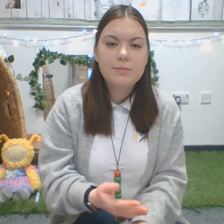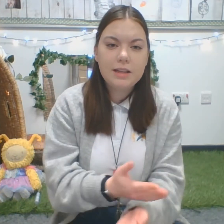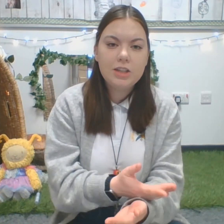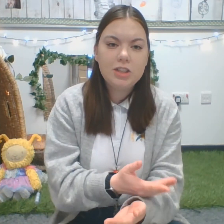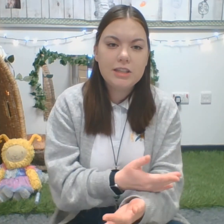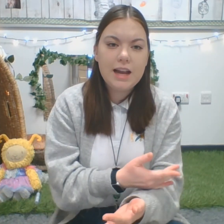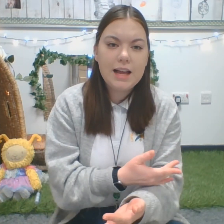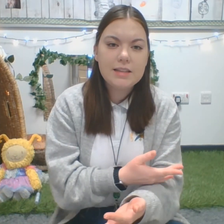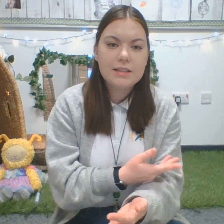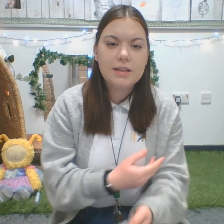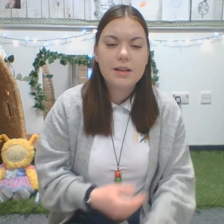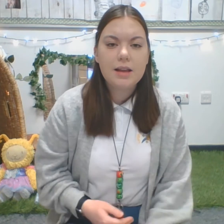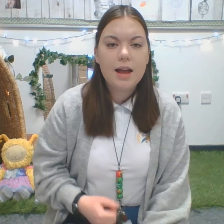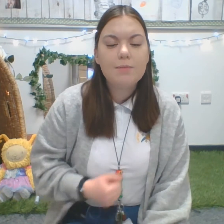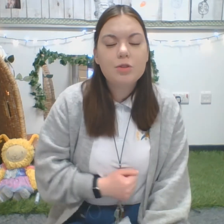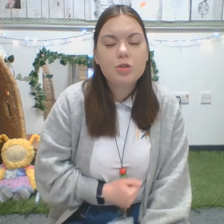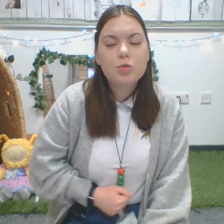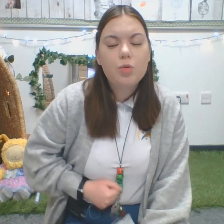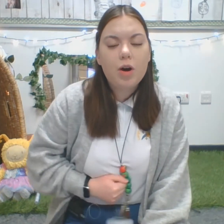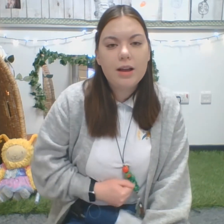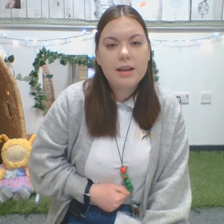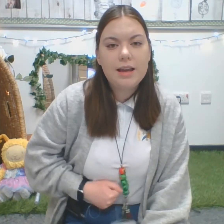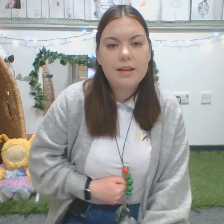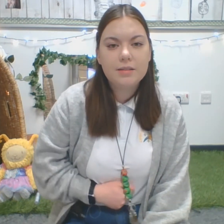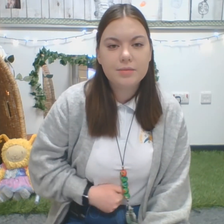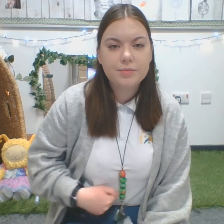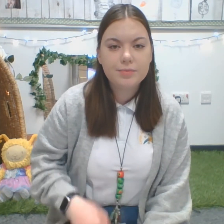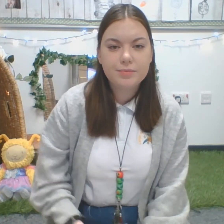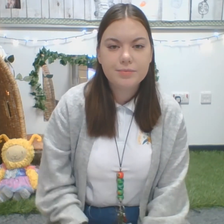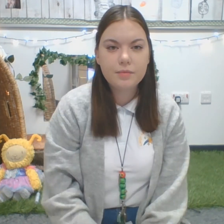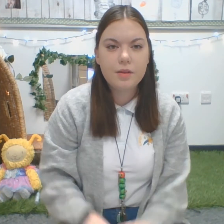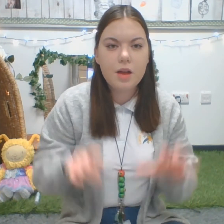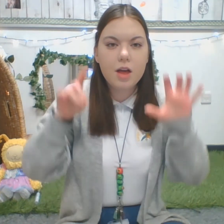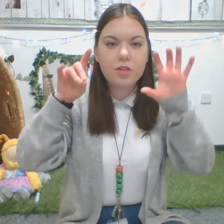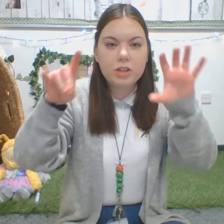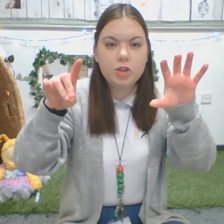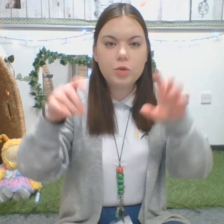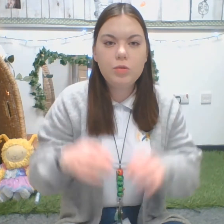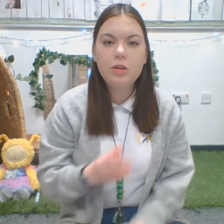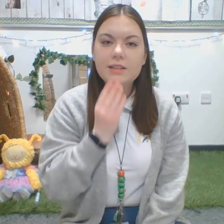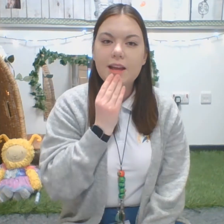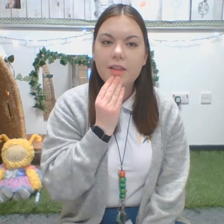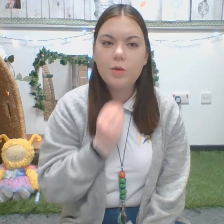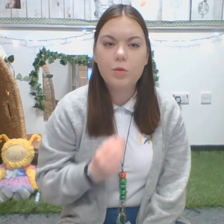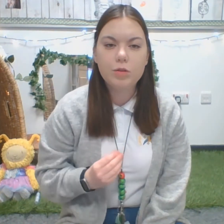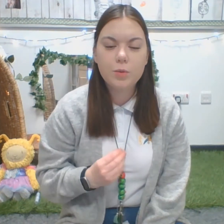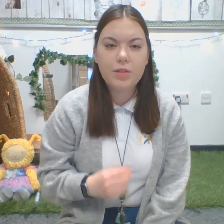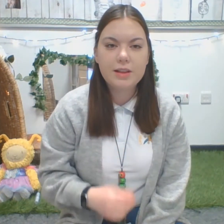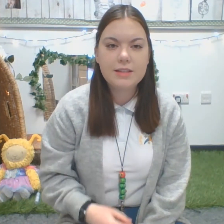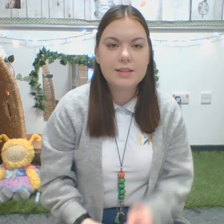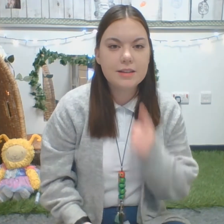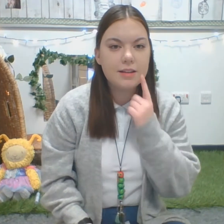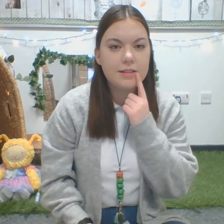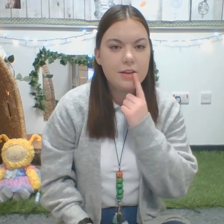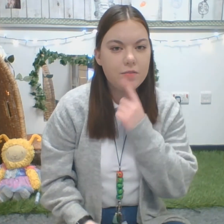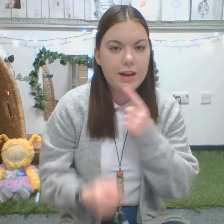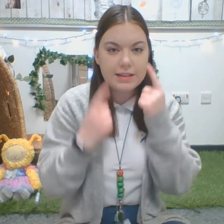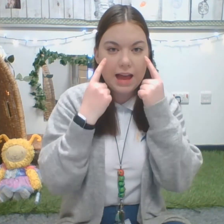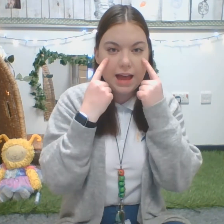delicious grass. I'm so hungry. The troll looked at the goat with his disgusting red eyes and